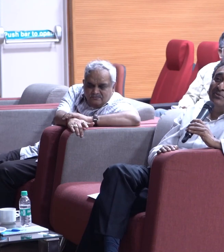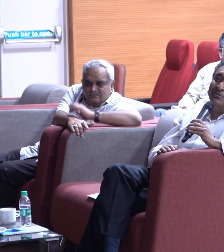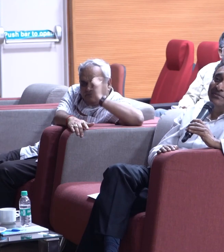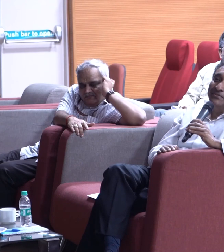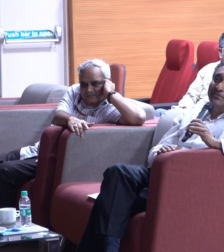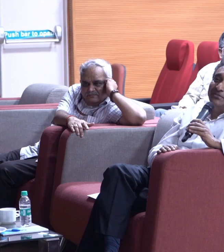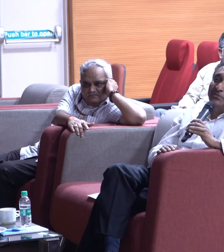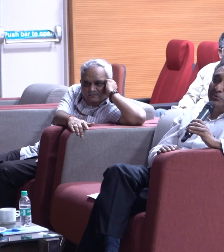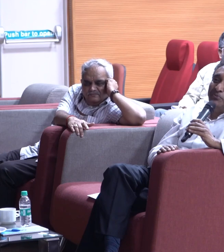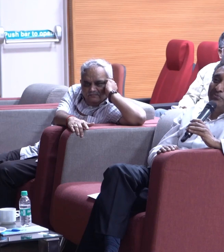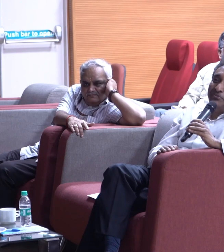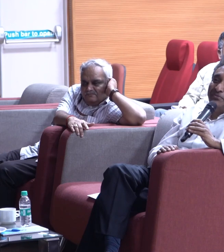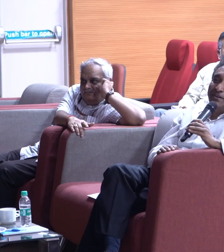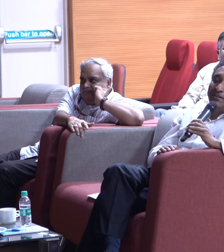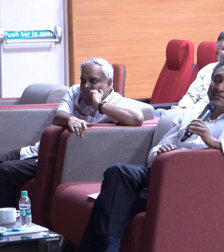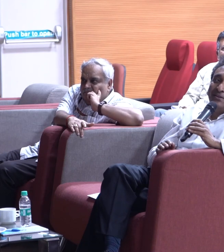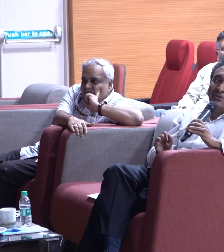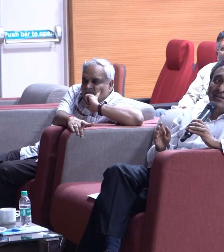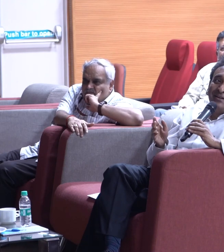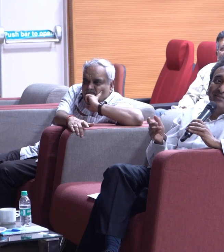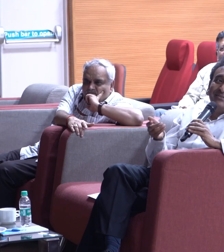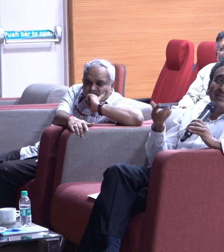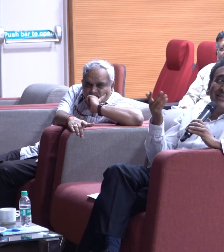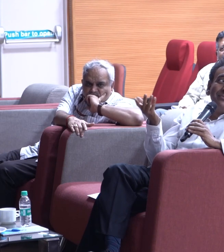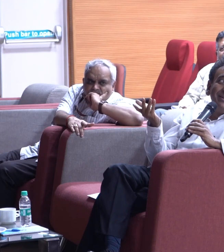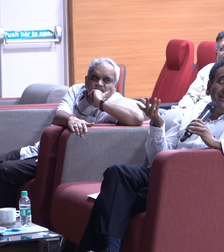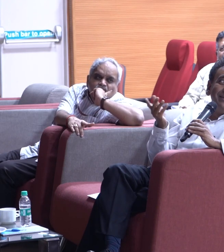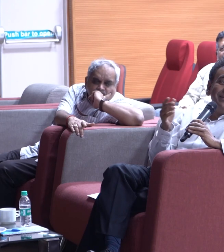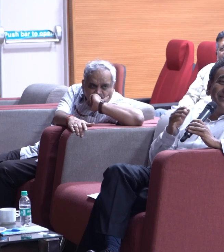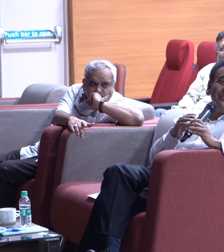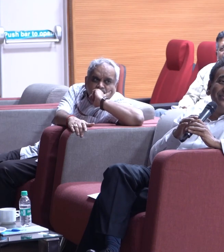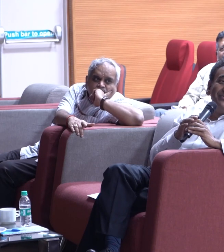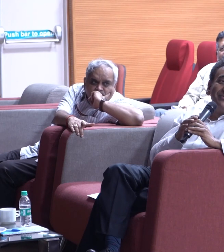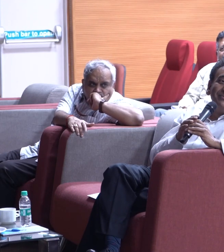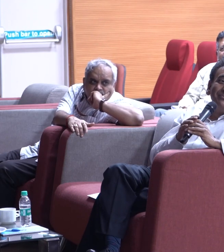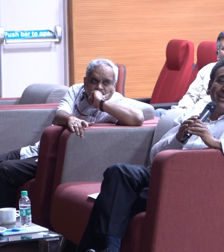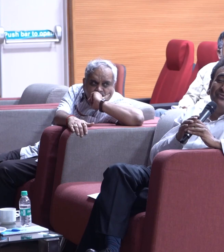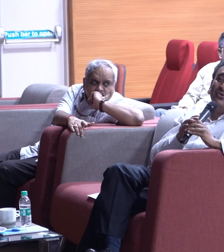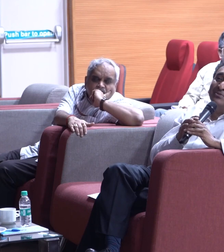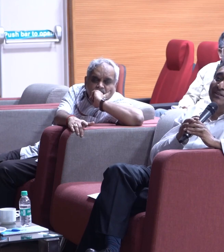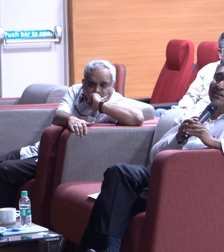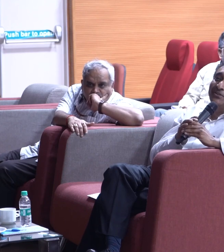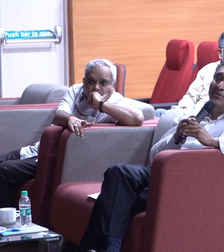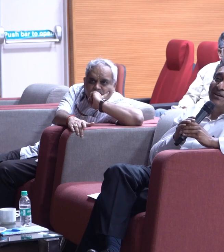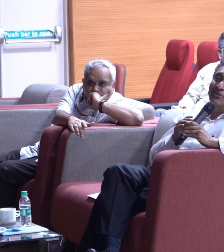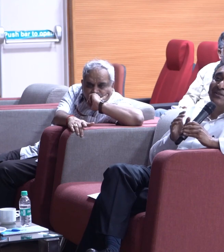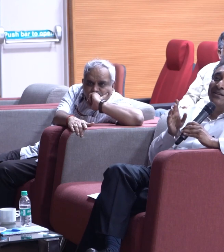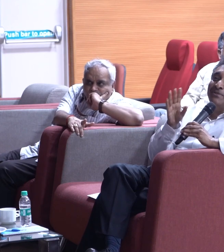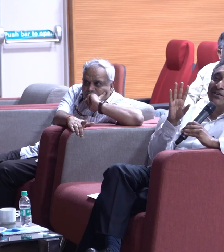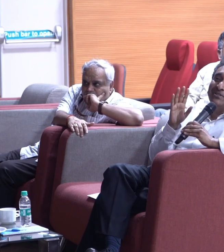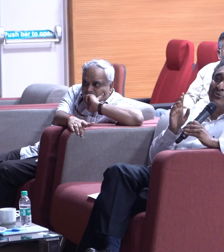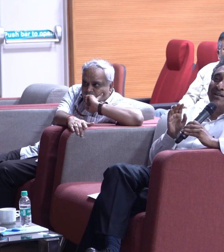mistake now so this Calia Etc take many many form many forms